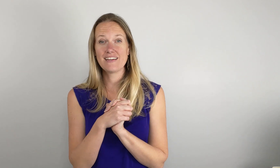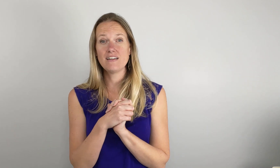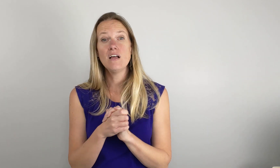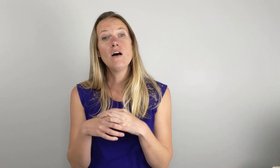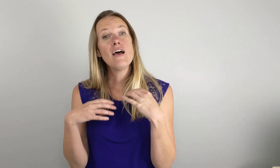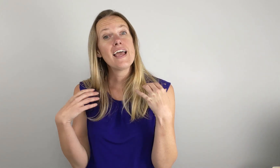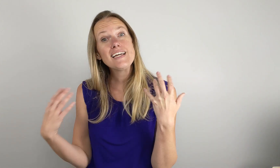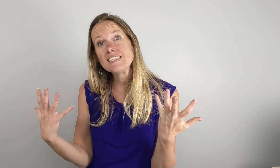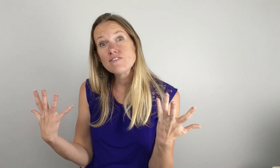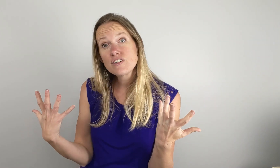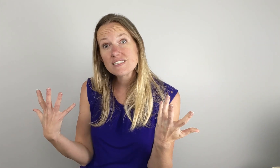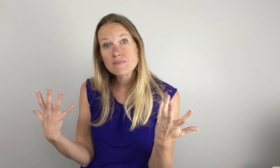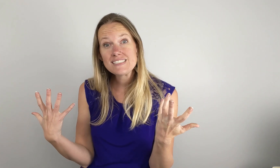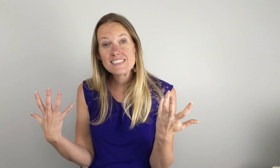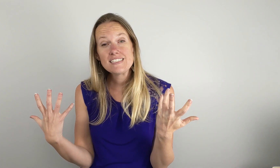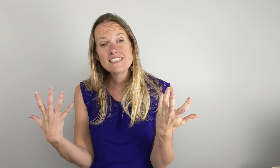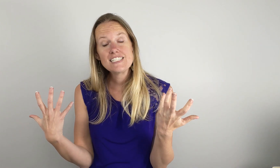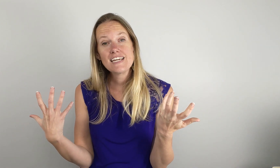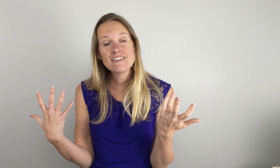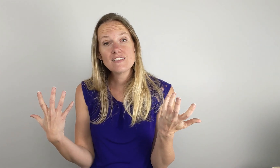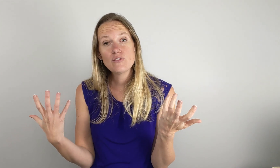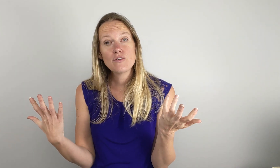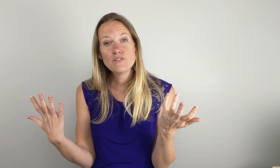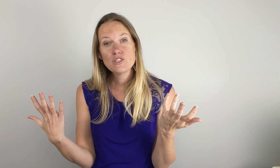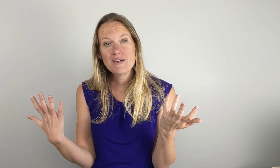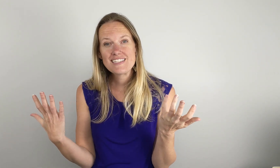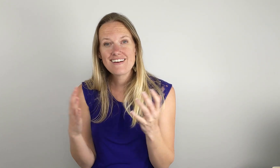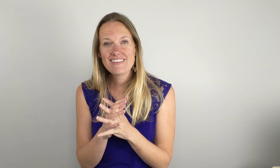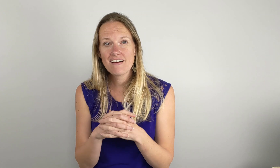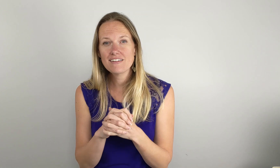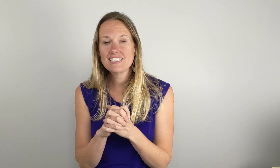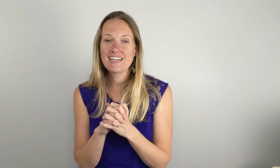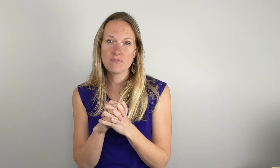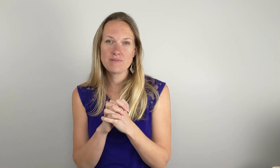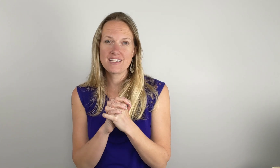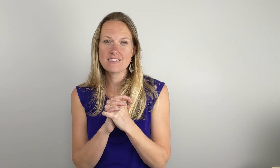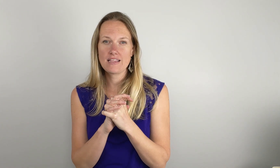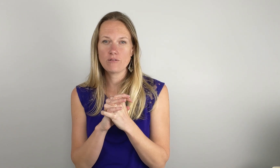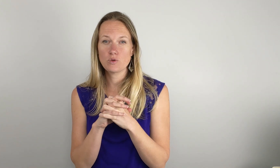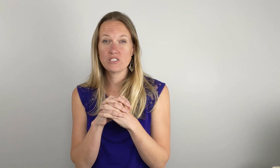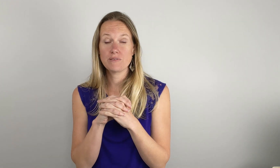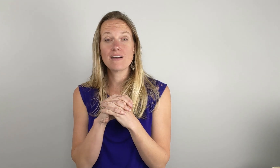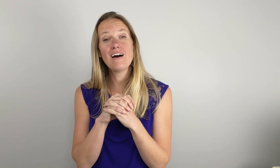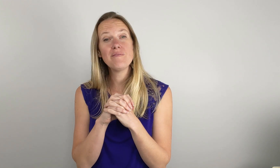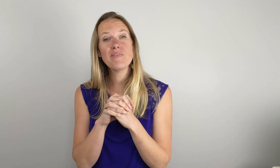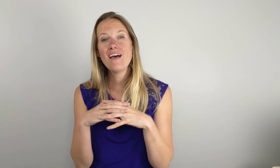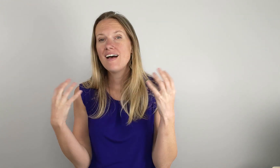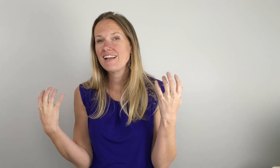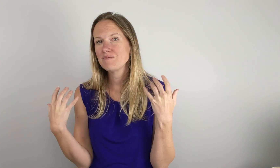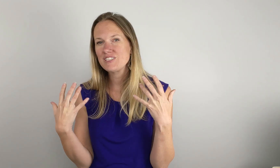channel. And if for some reason this channel, you go to YouTube and it's not there, check out the website, signlanguageworship.com, and I'm